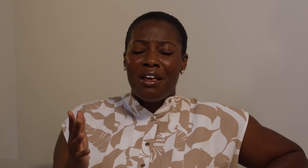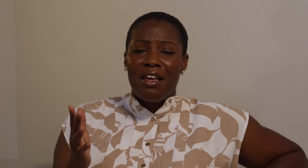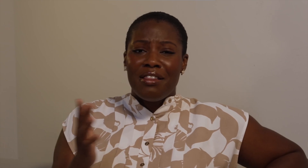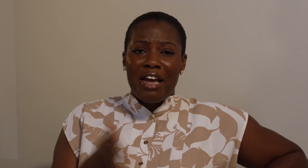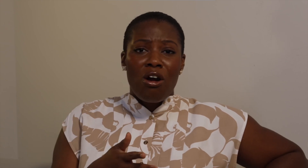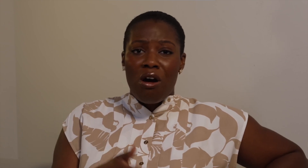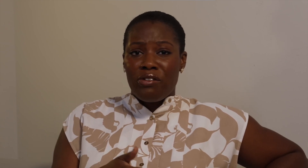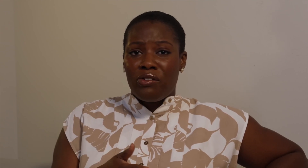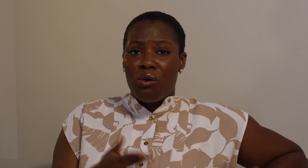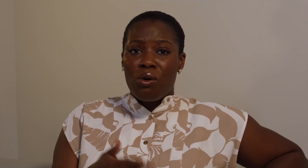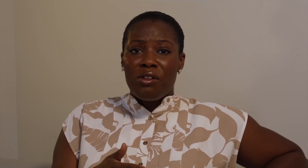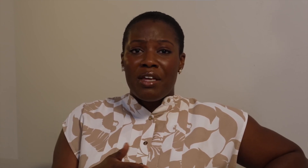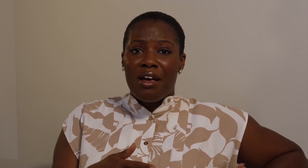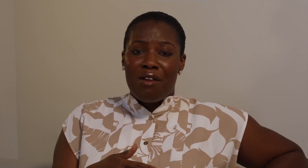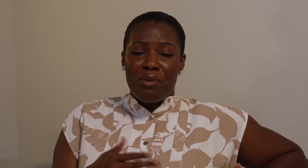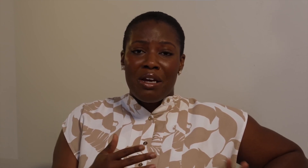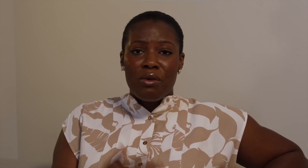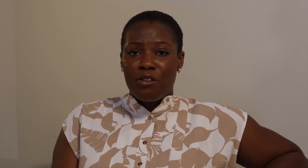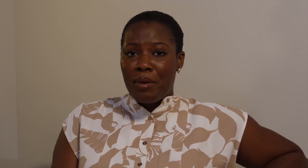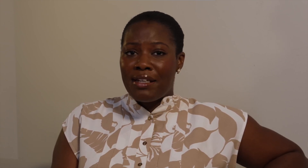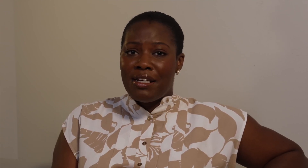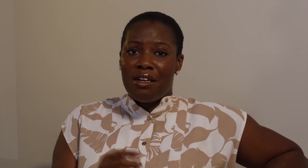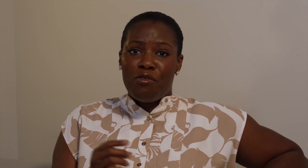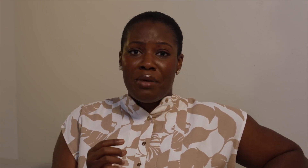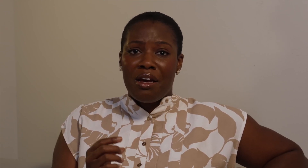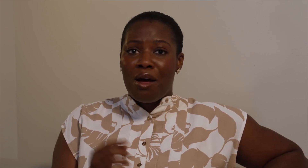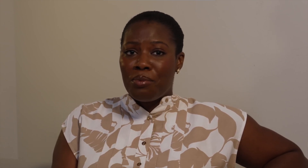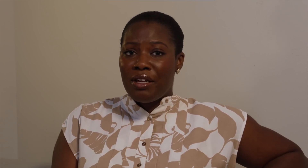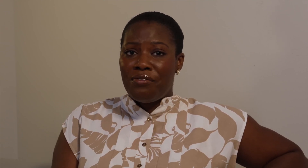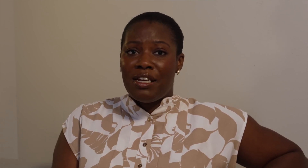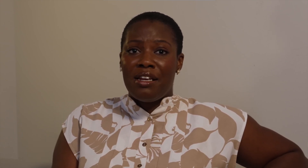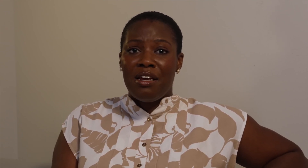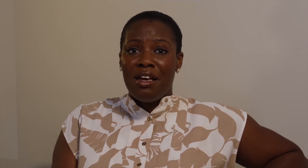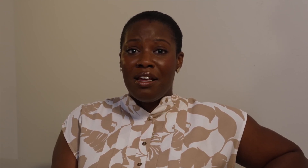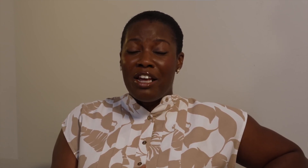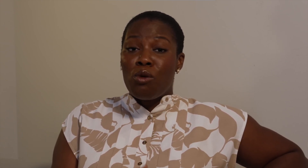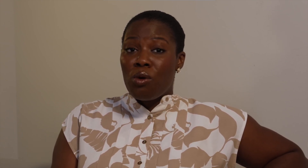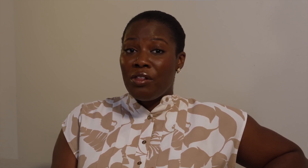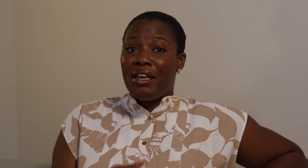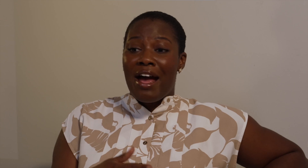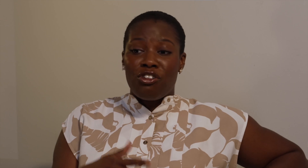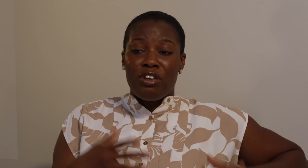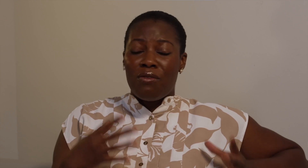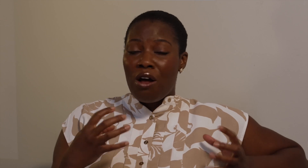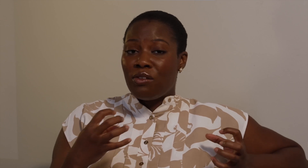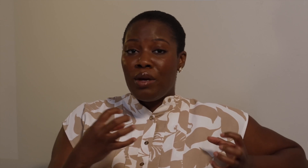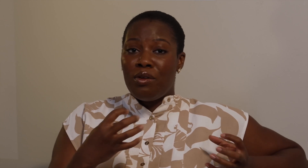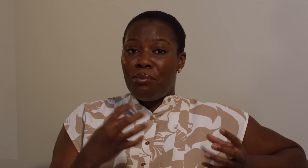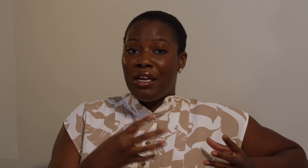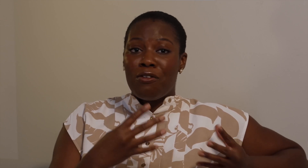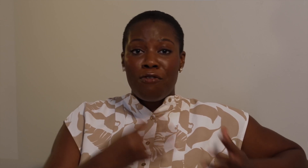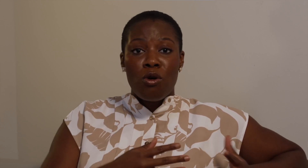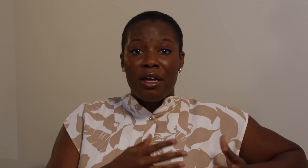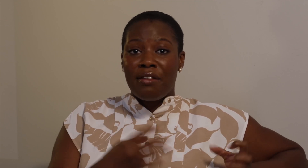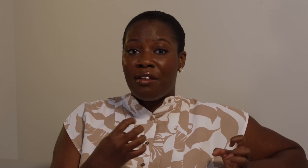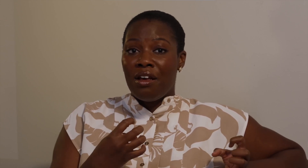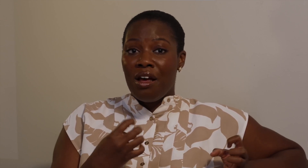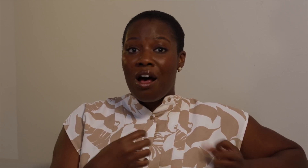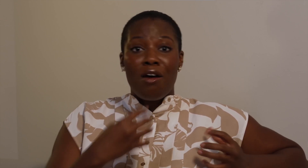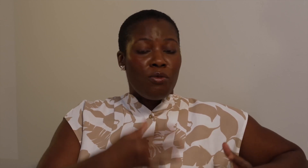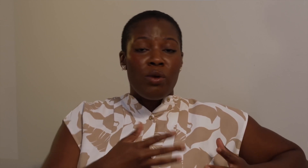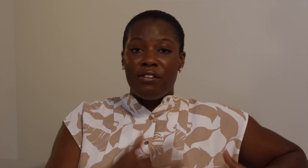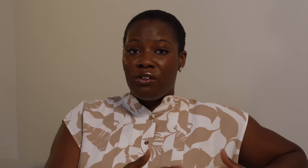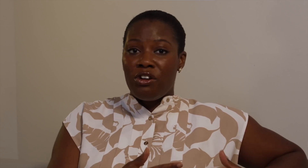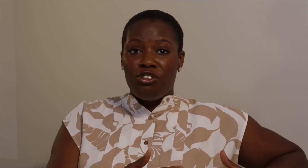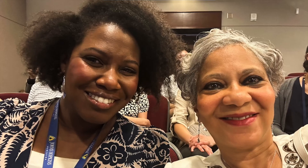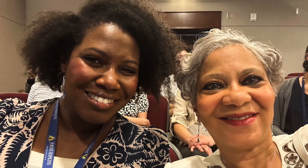things. They're also worthy of being respected, of being uplifted. They're worthy actually of also even being the focus